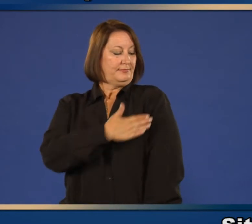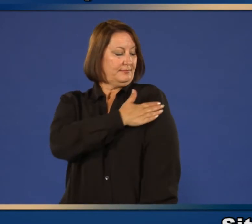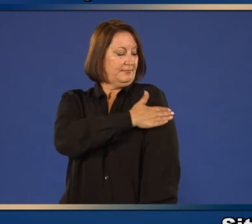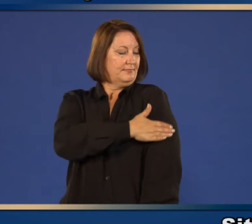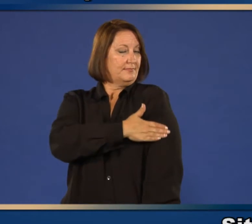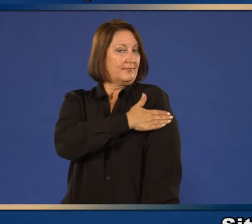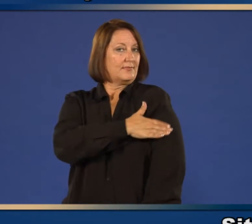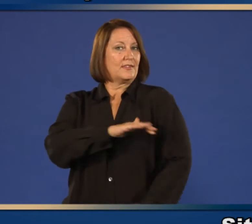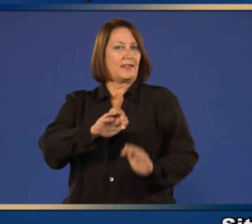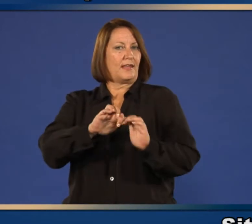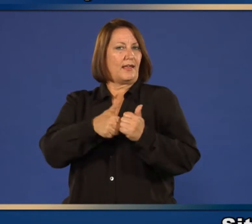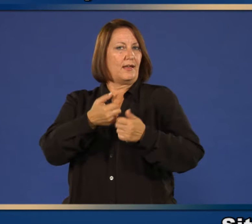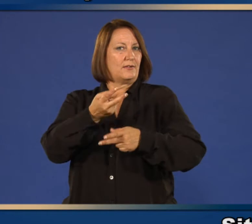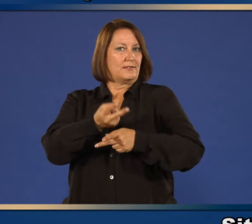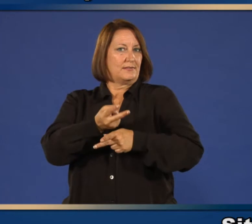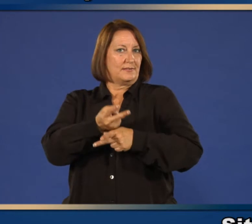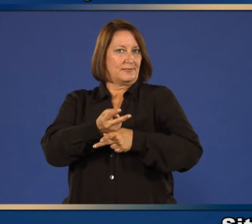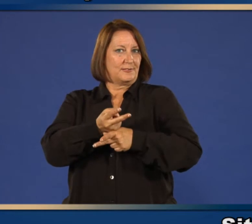Site care.